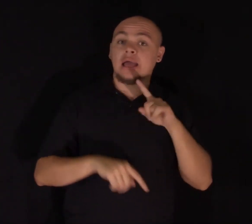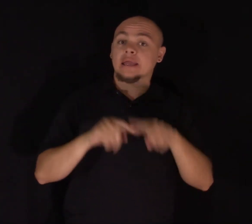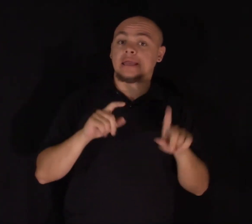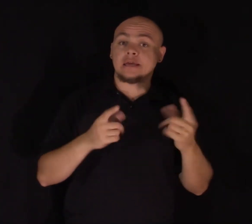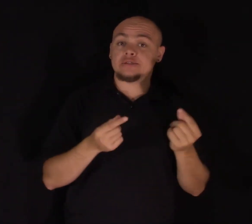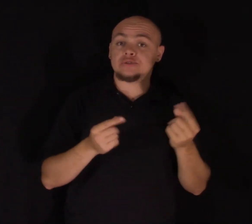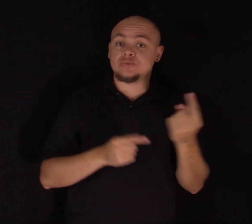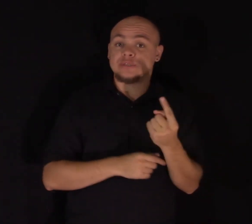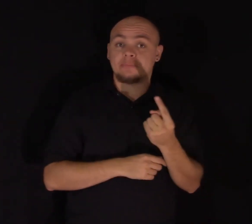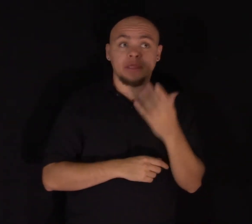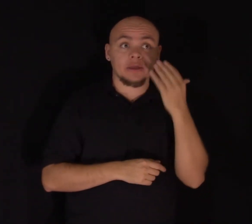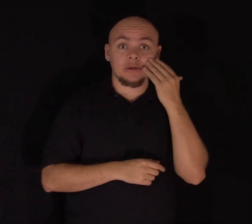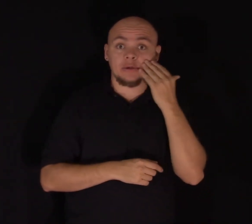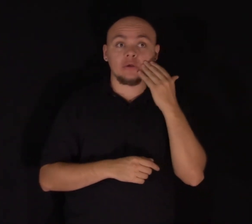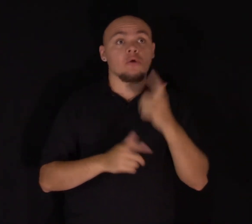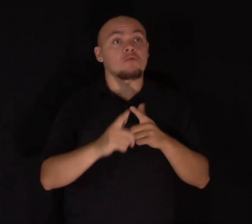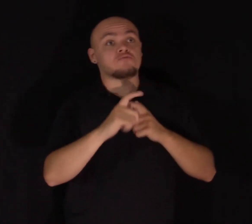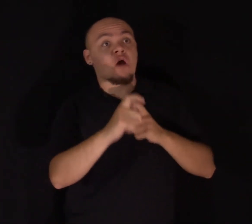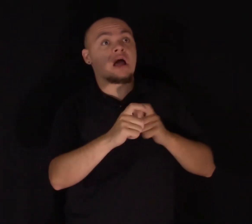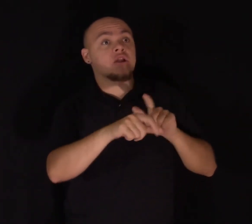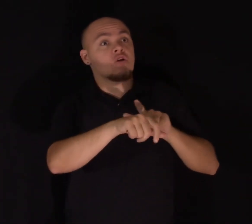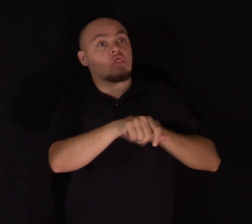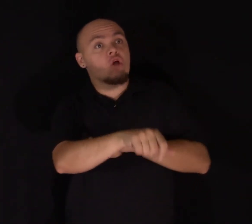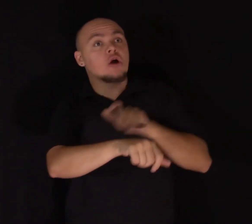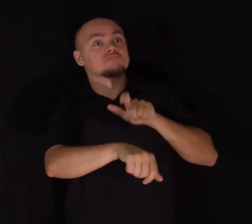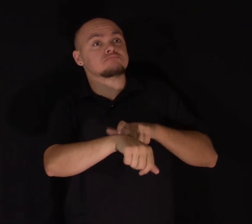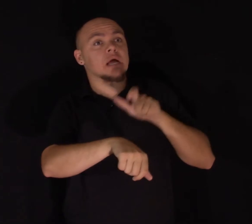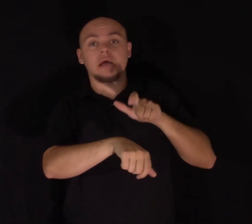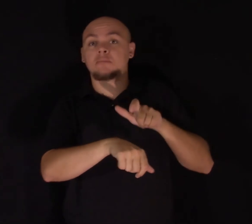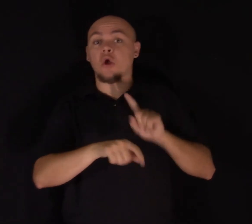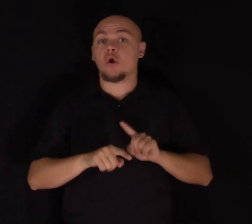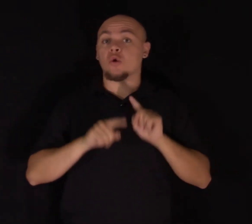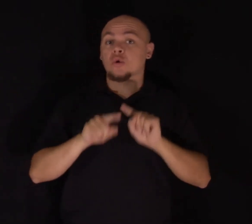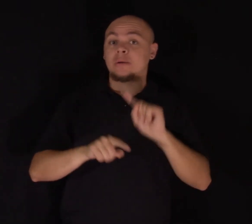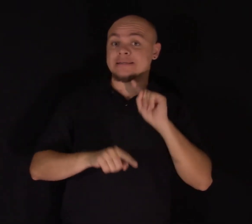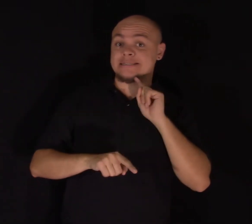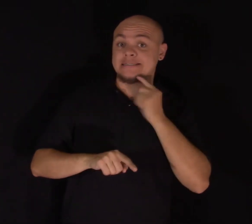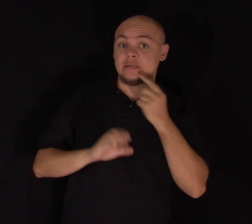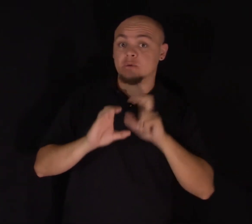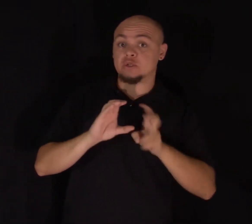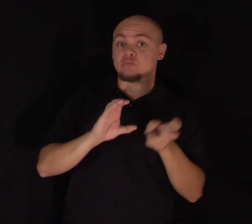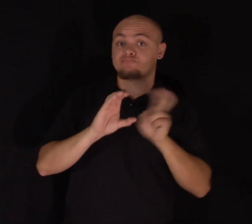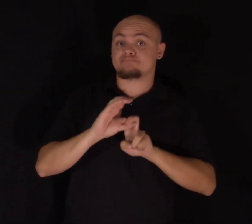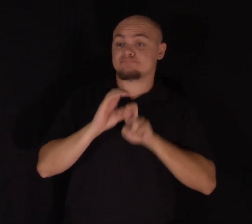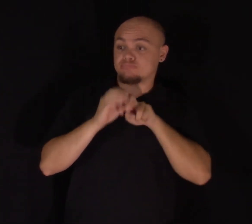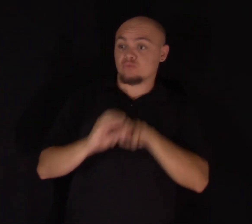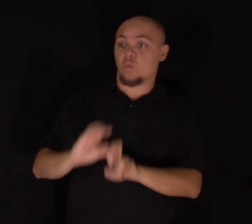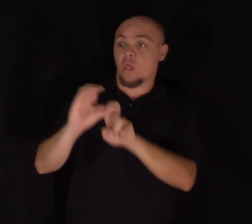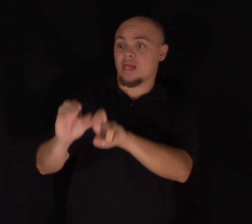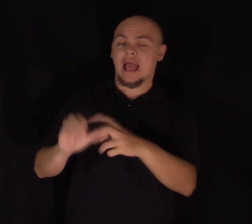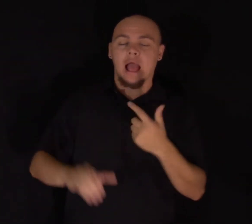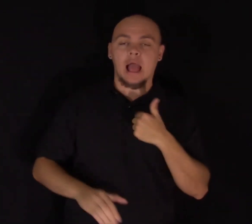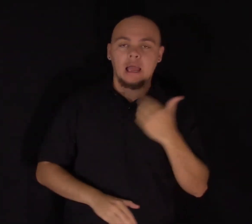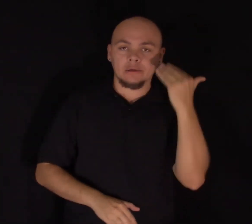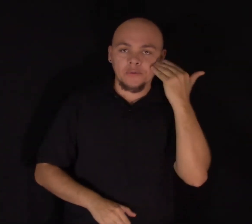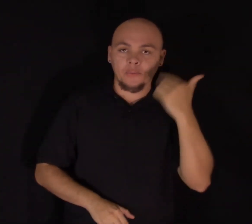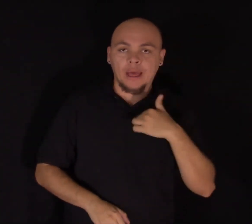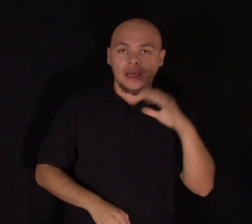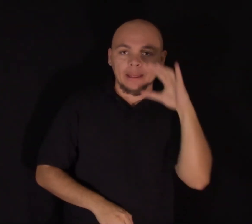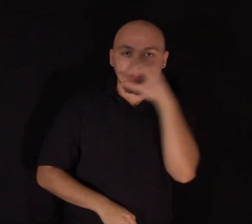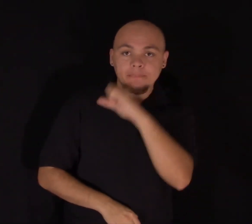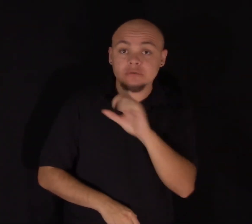like run a long distance or go on an intense roller coaster, you know, I know what I'm missing out on. But